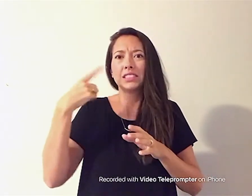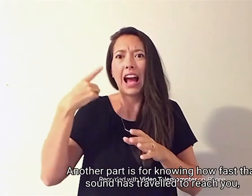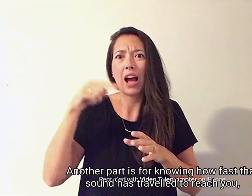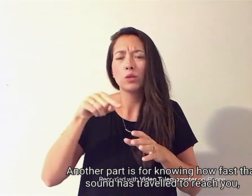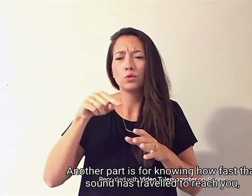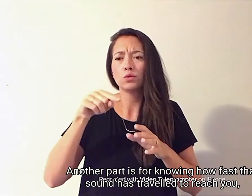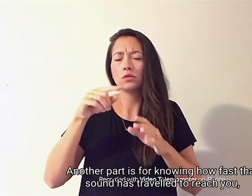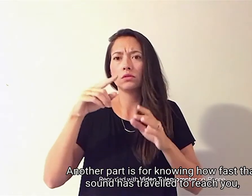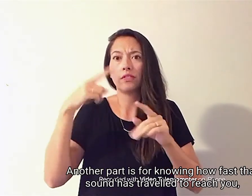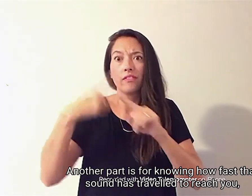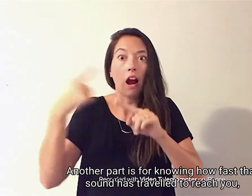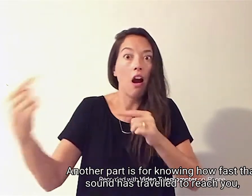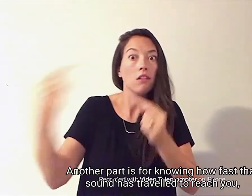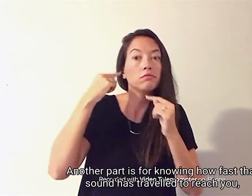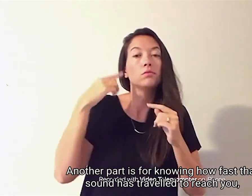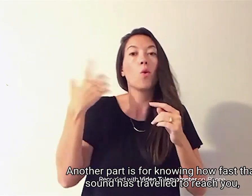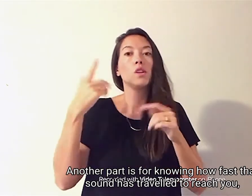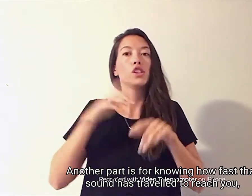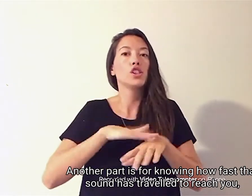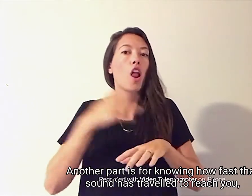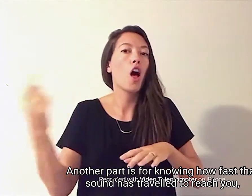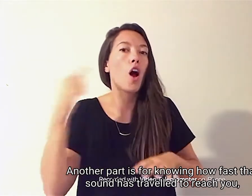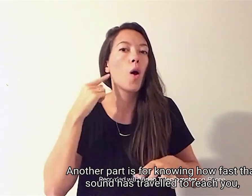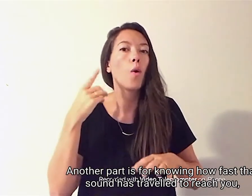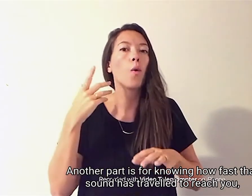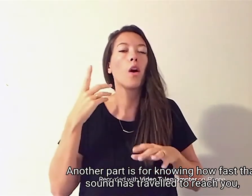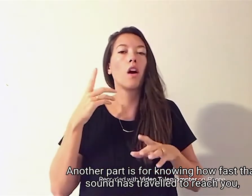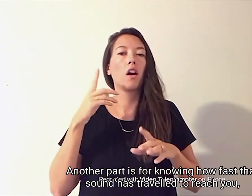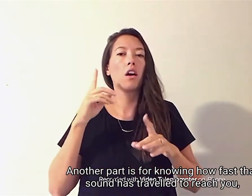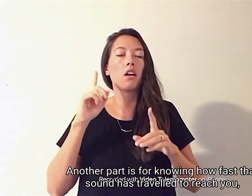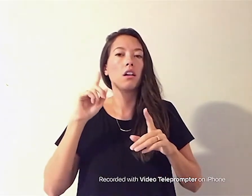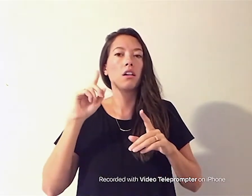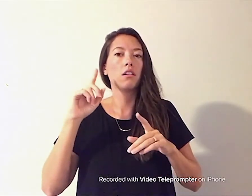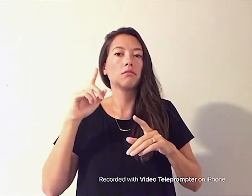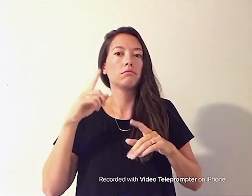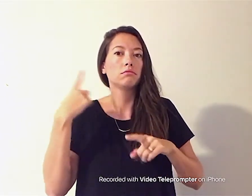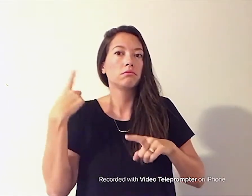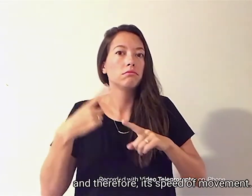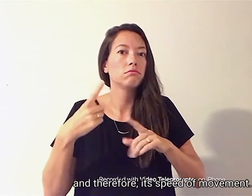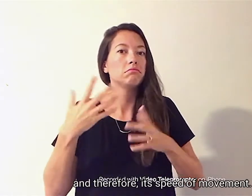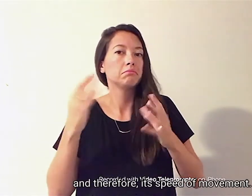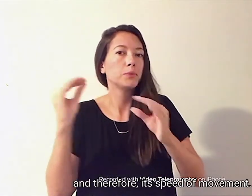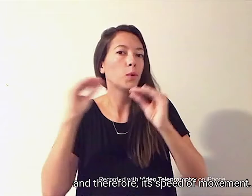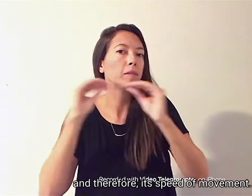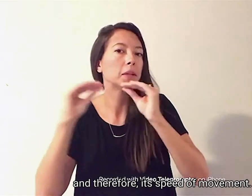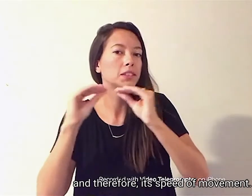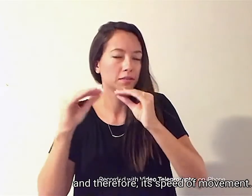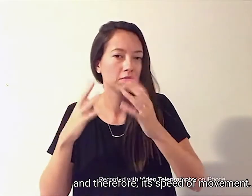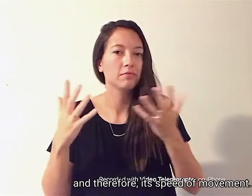Another part is for knowing how fast that sound has travelled to reach you, and therefore its speed of movement.